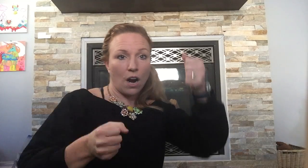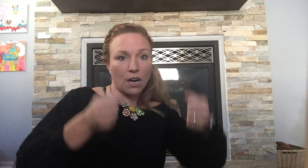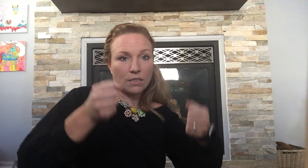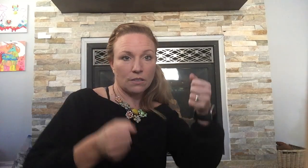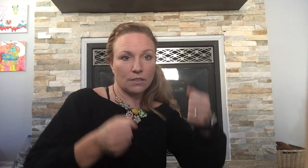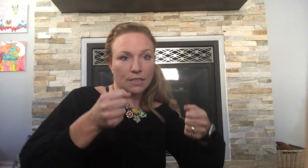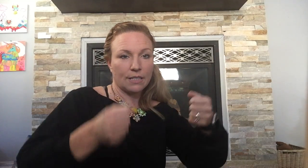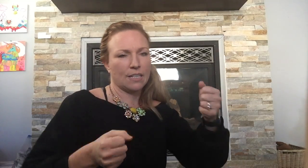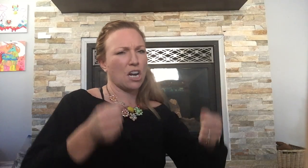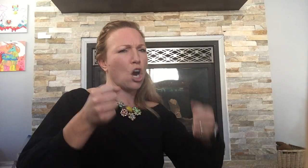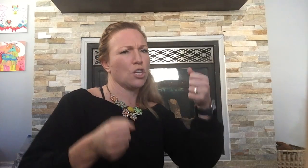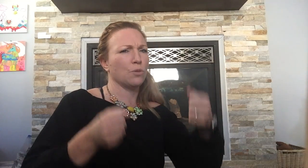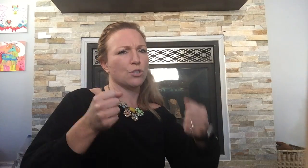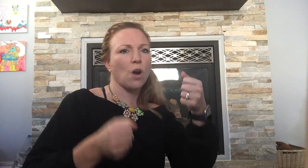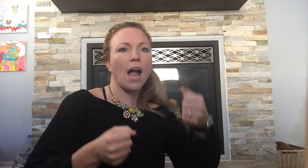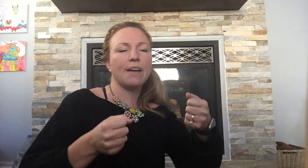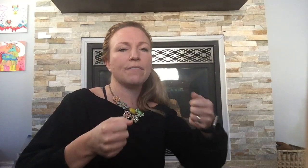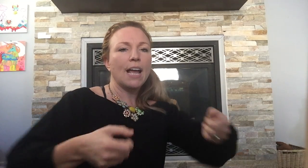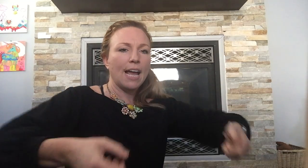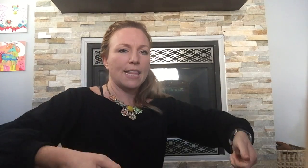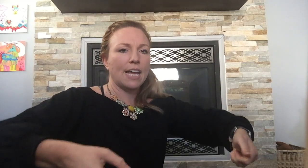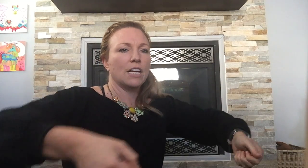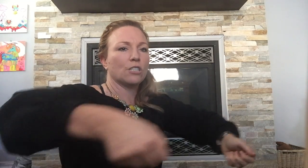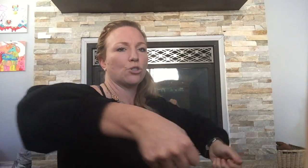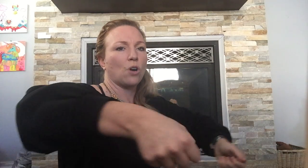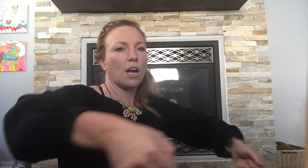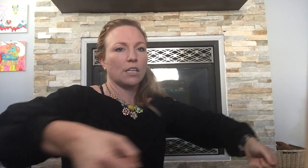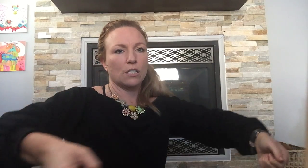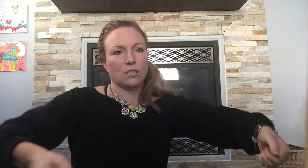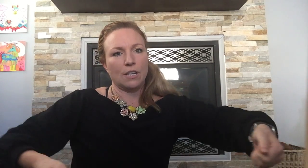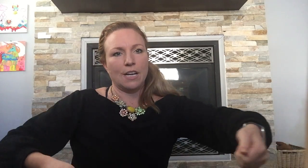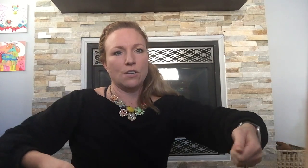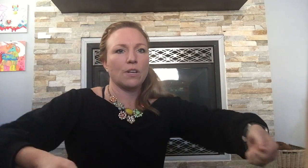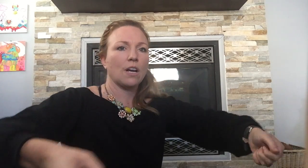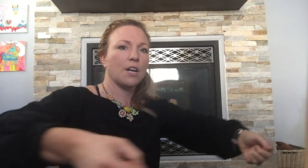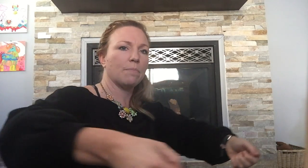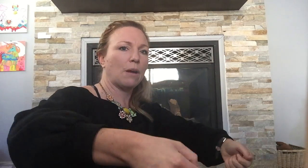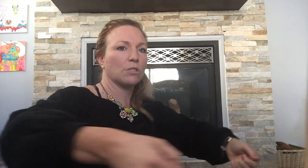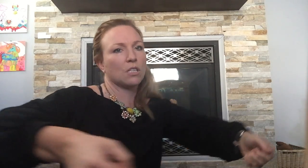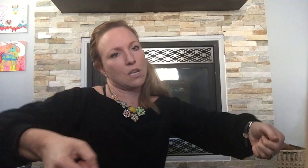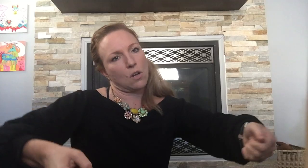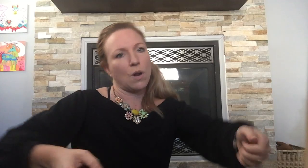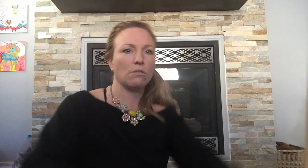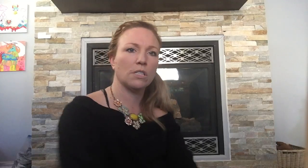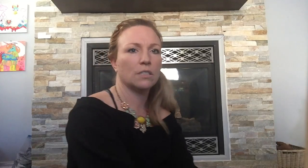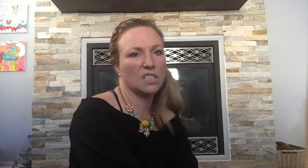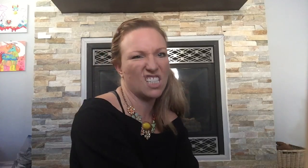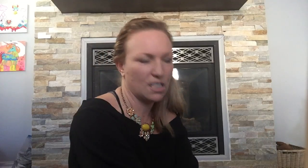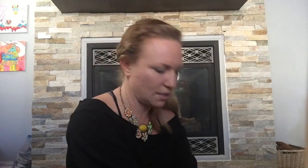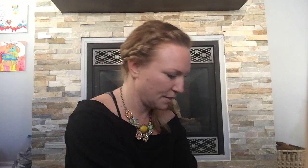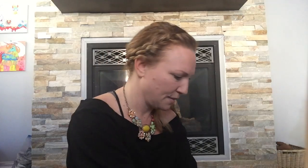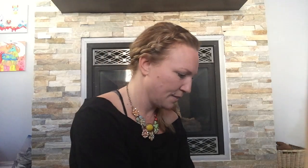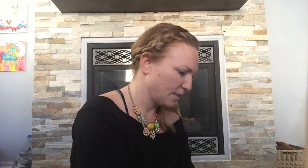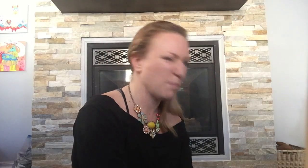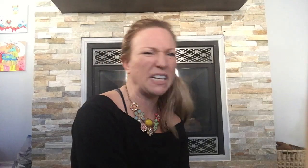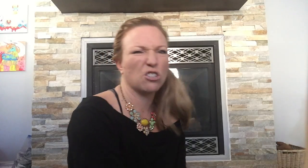car, like a car that you would drive, and then a truck, and you can kind of bounce around. A big